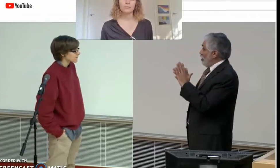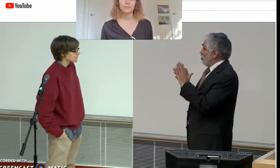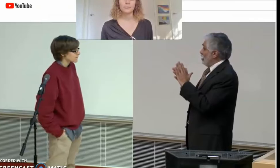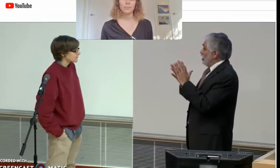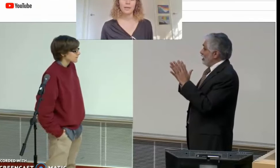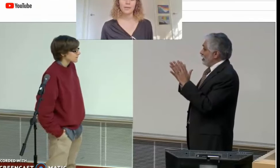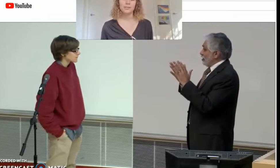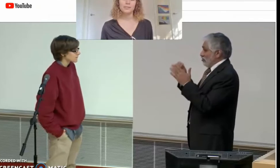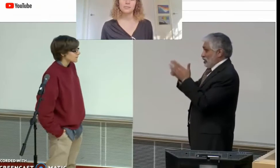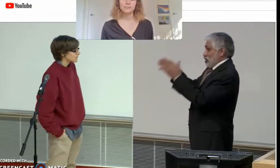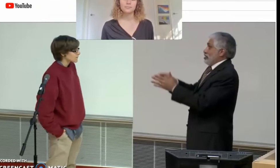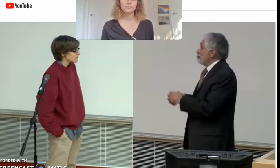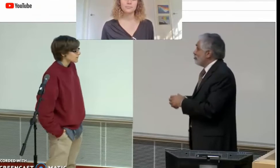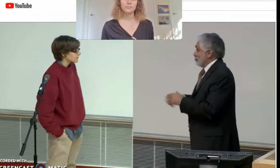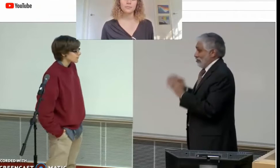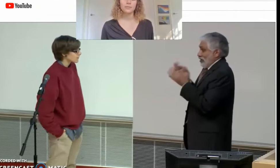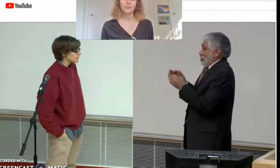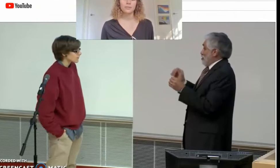For example, my parents,